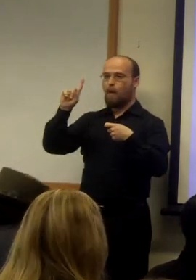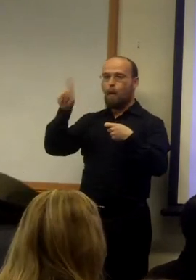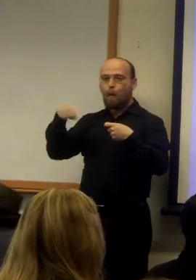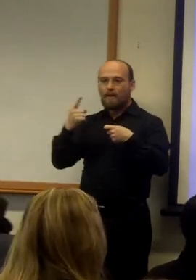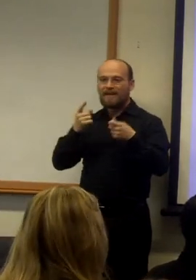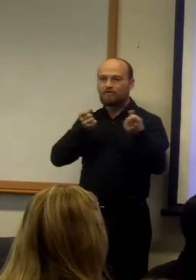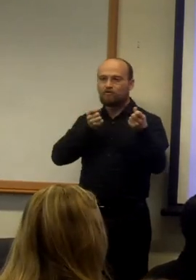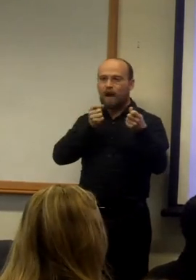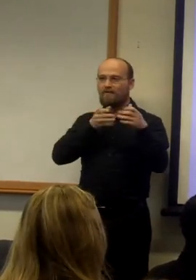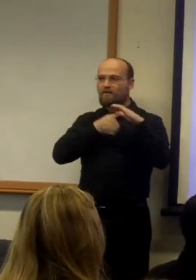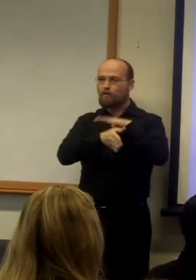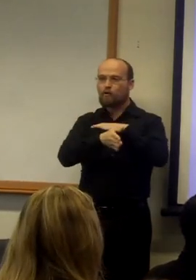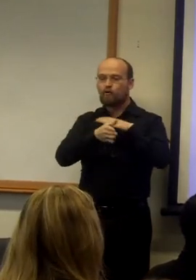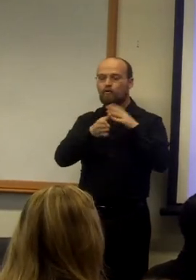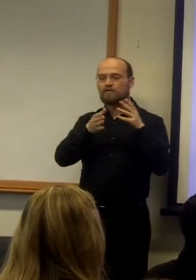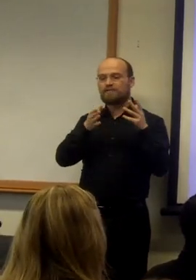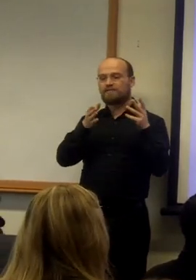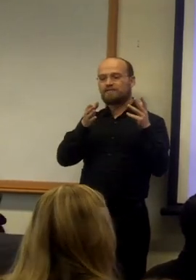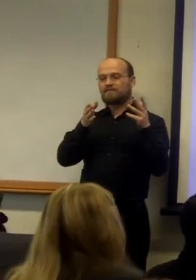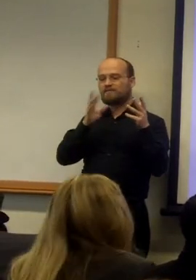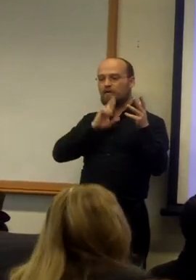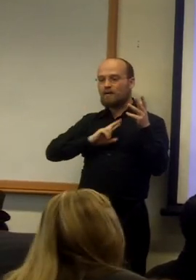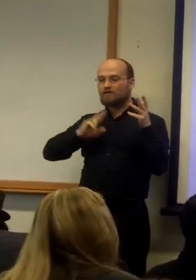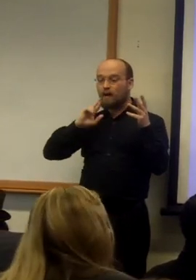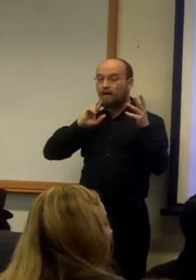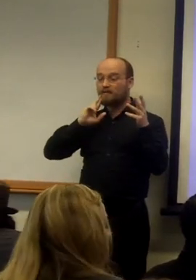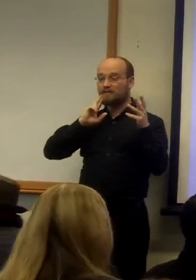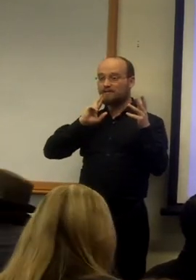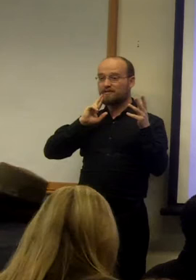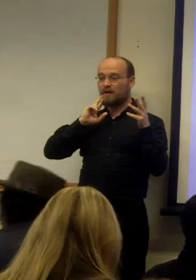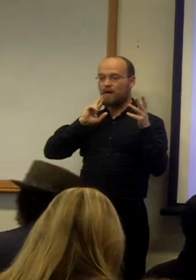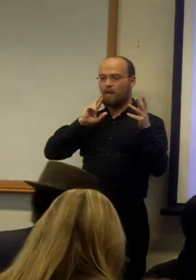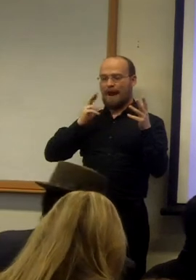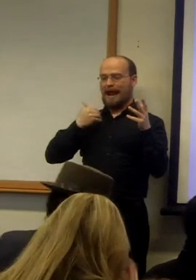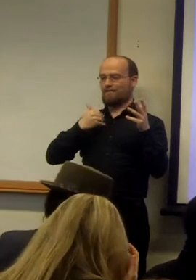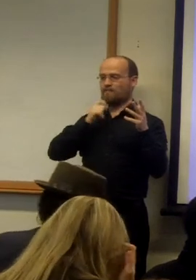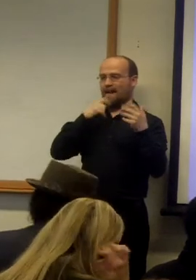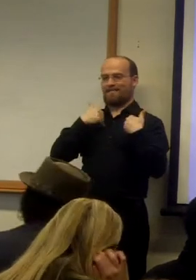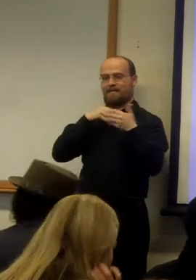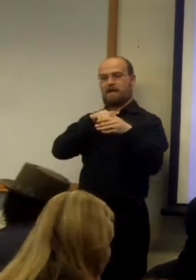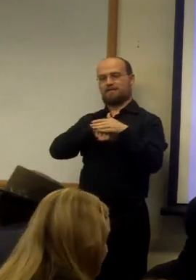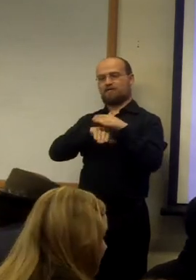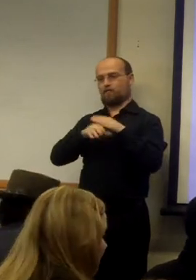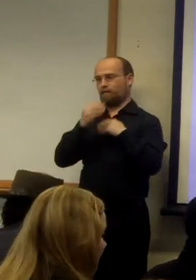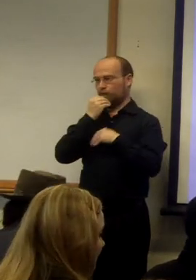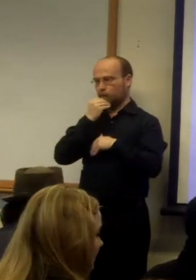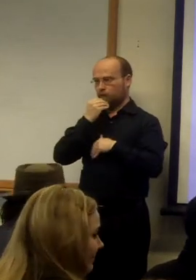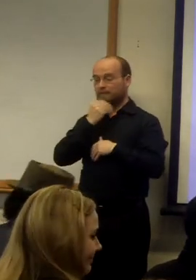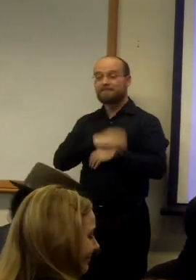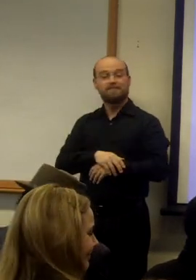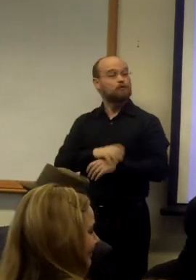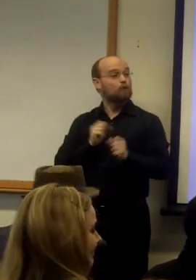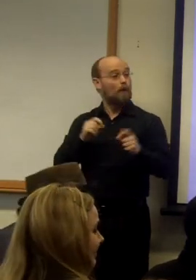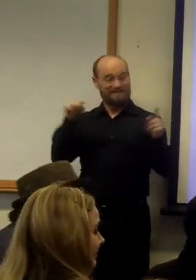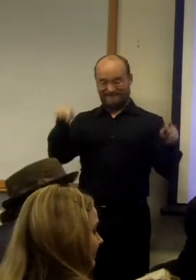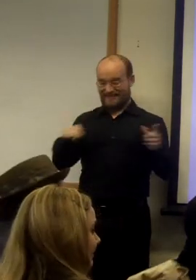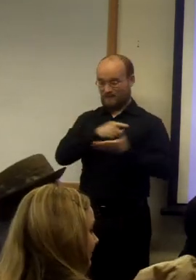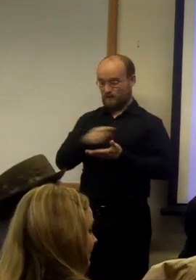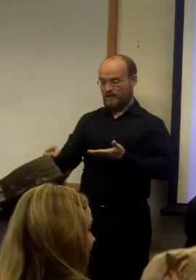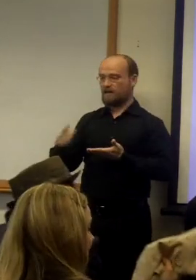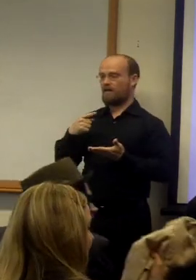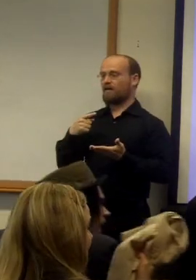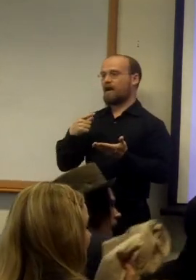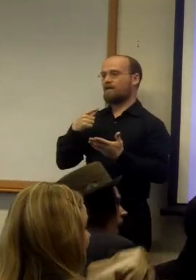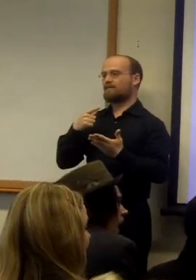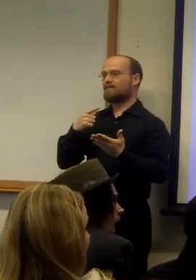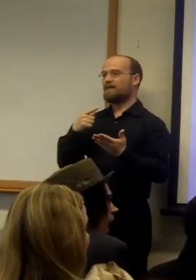what she's going to talk about, an important social justice issue. And this week, it's my great pleasure to welcome